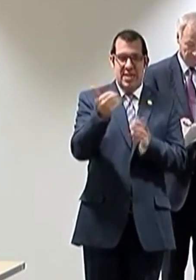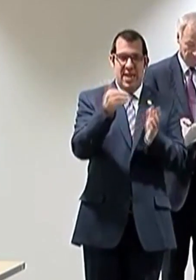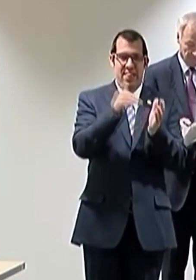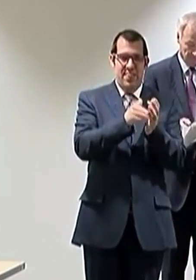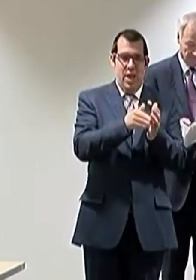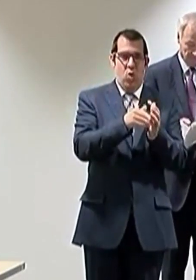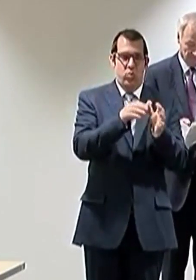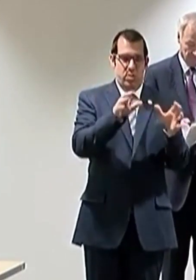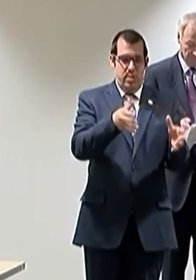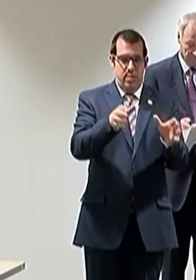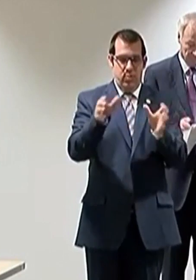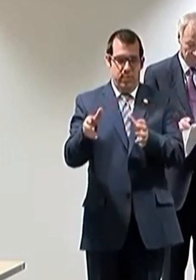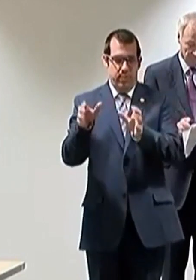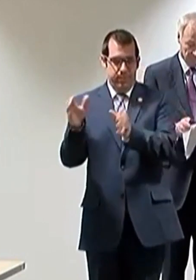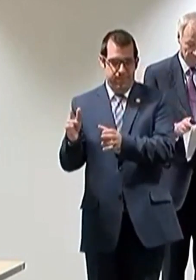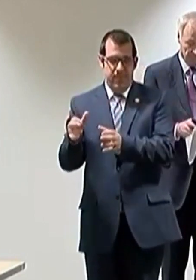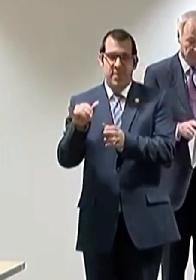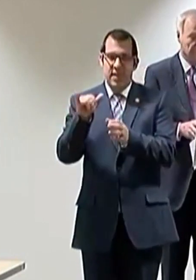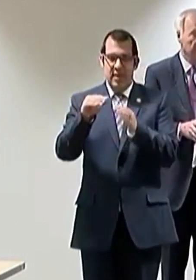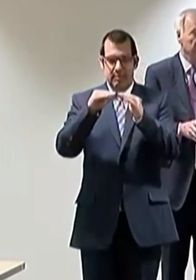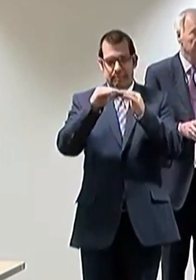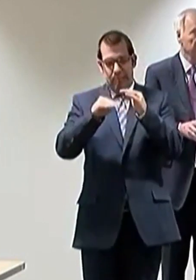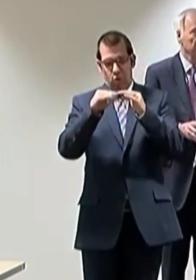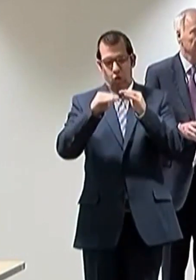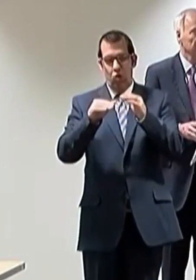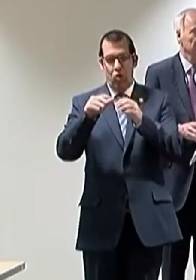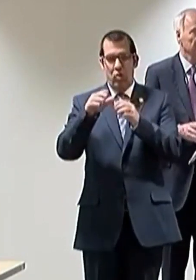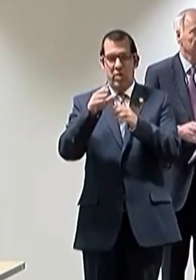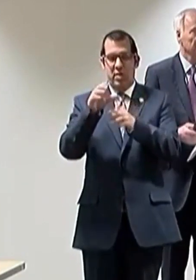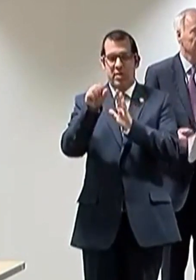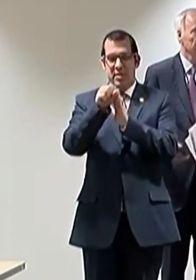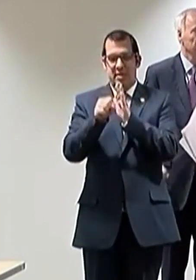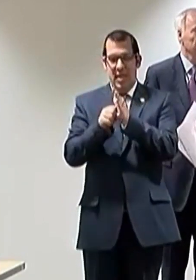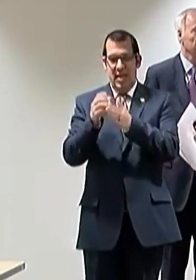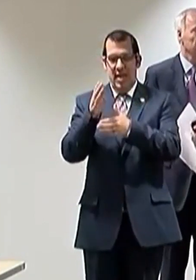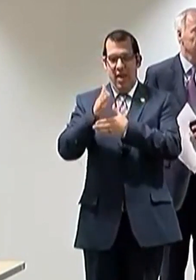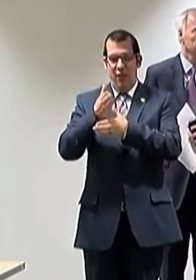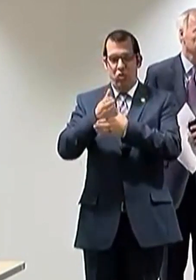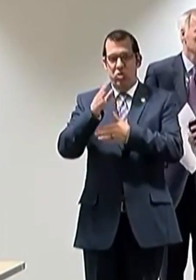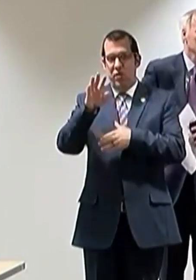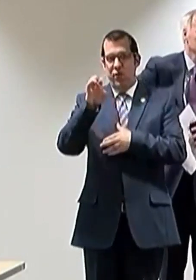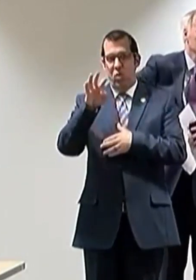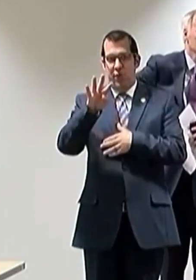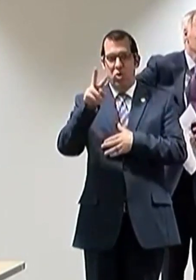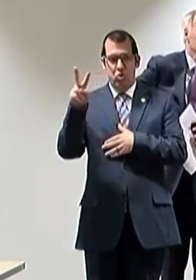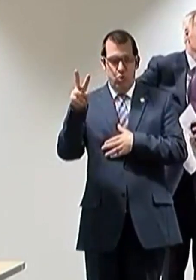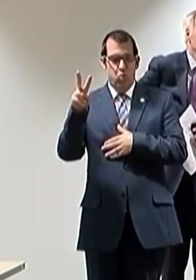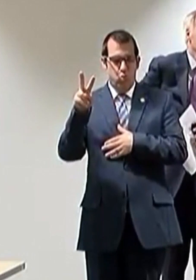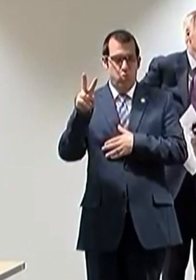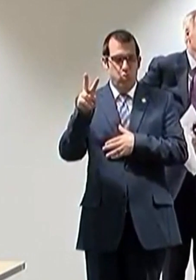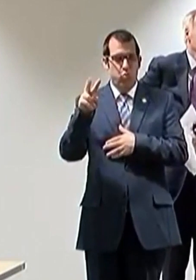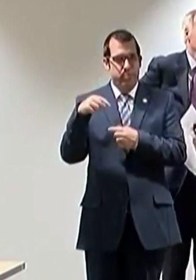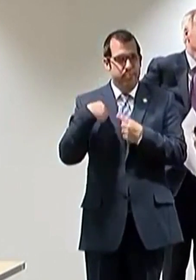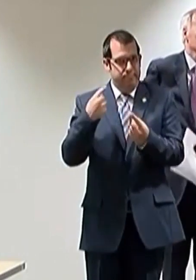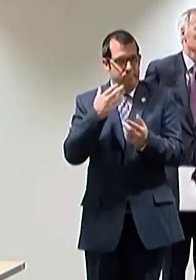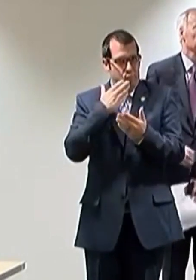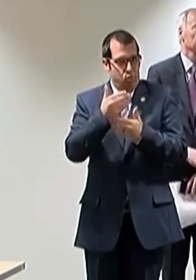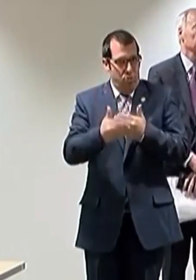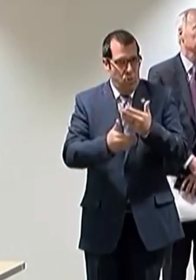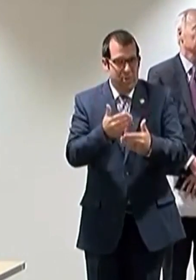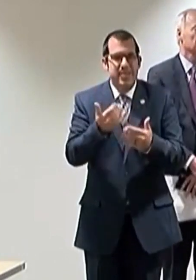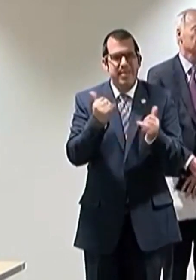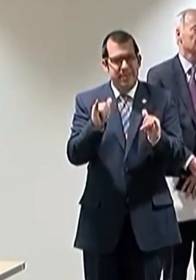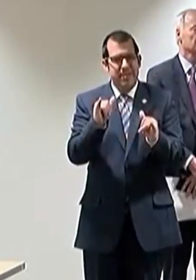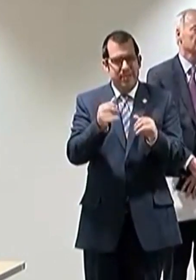population. That's just slightly under the state average of 442. So we're making good progress. We still need to do more